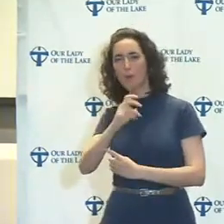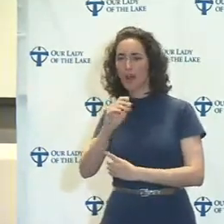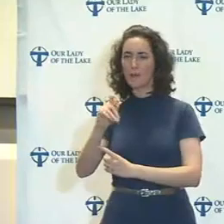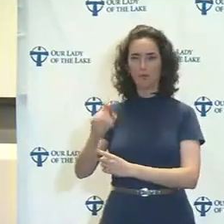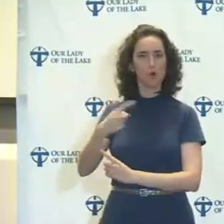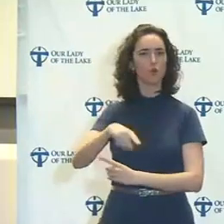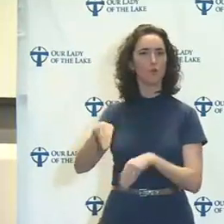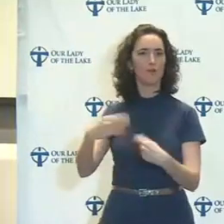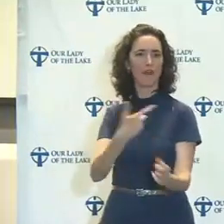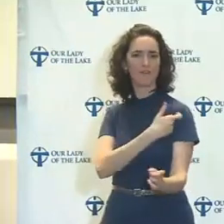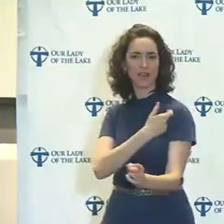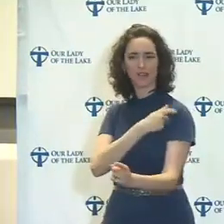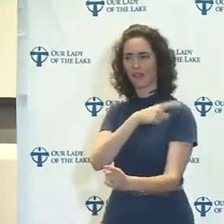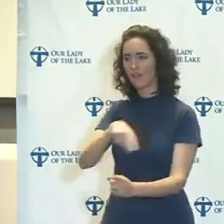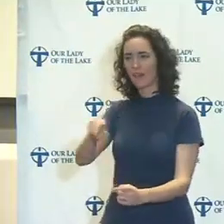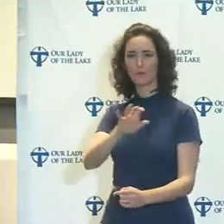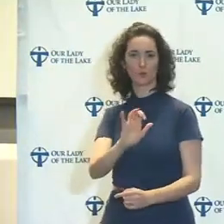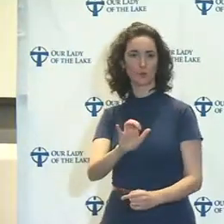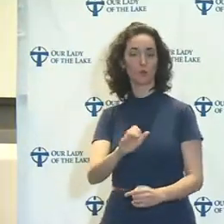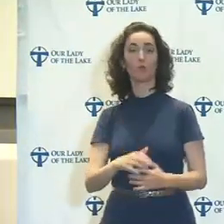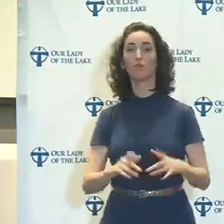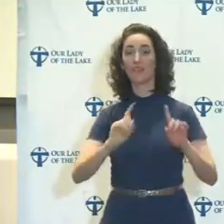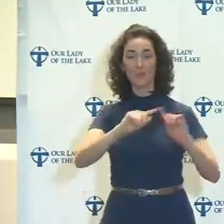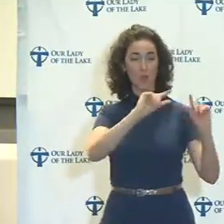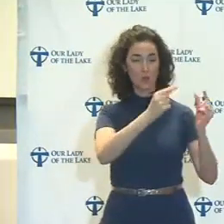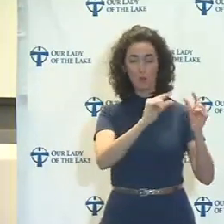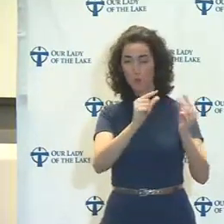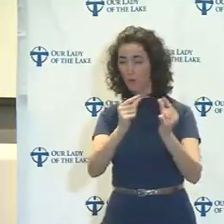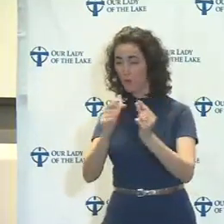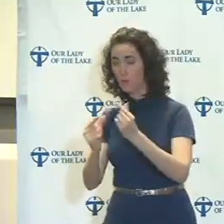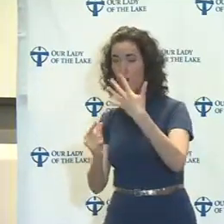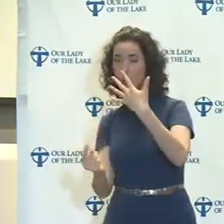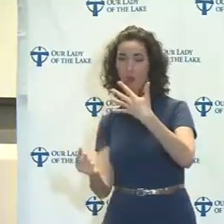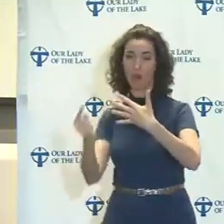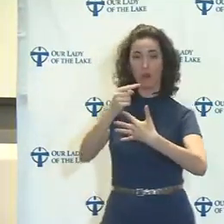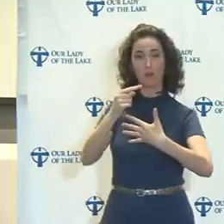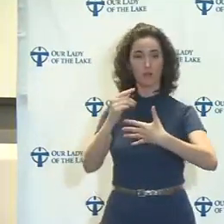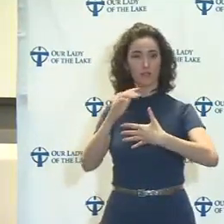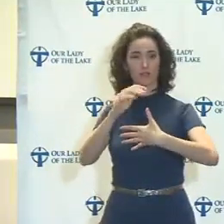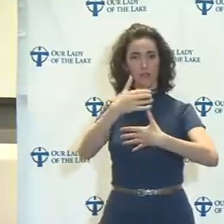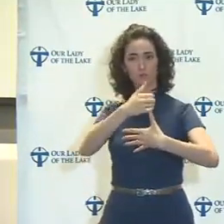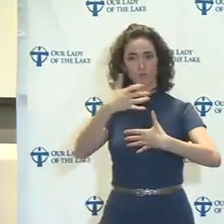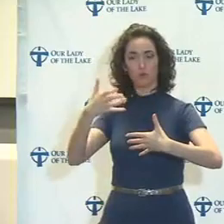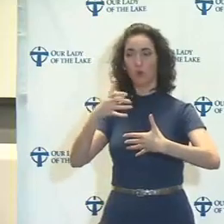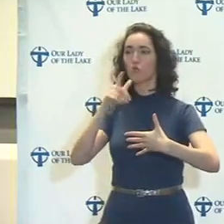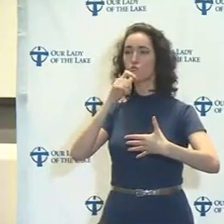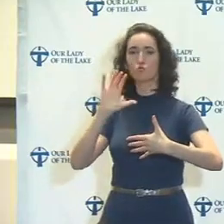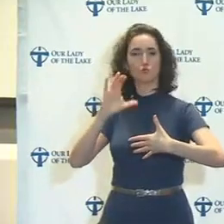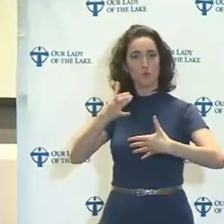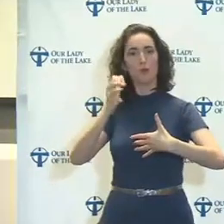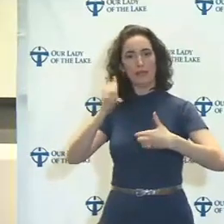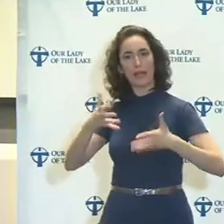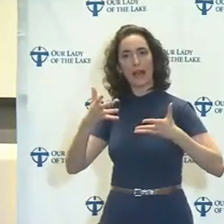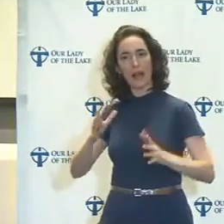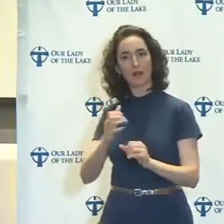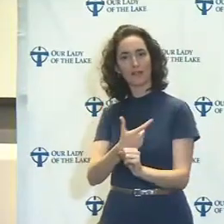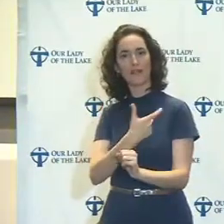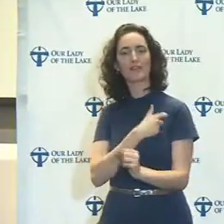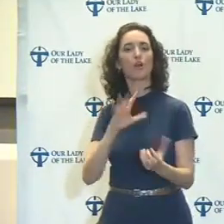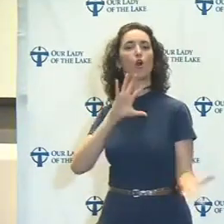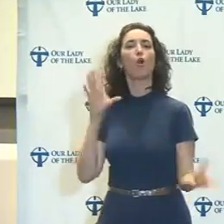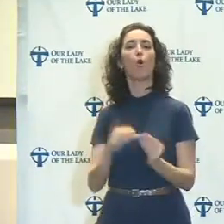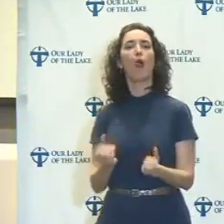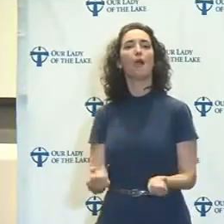with all of the groups that are in the orders of priority that can currently receive vaccine, that's about